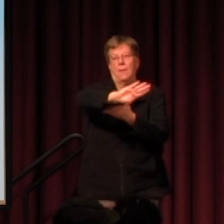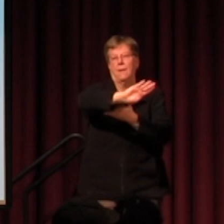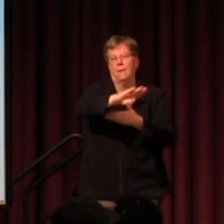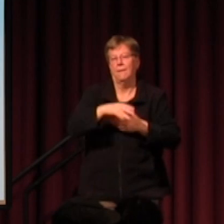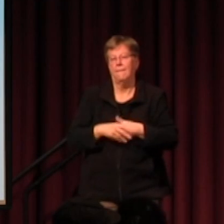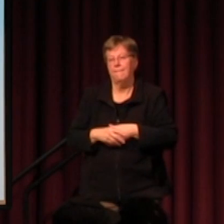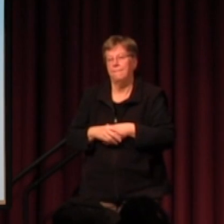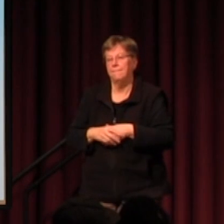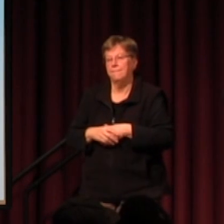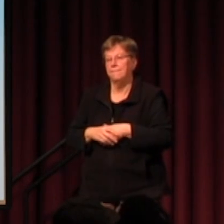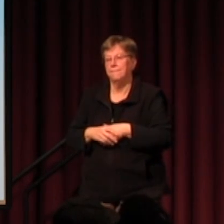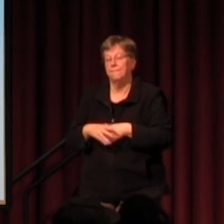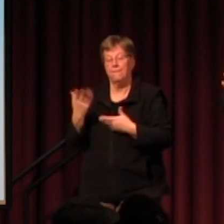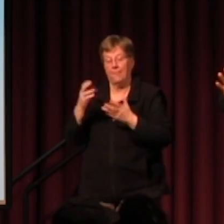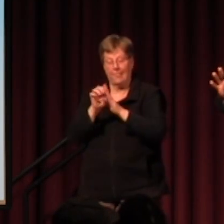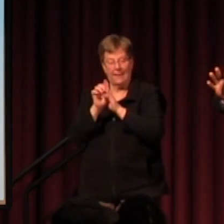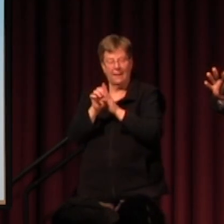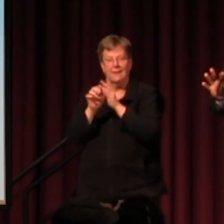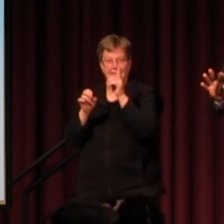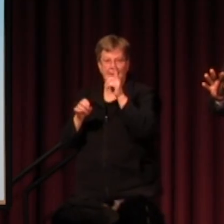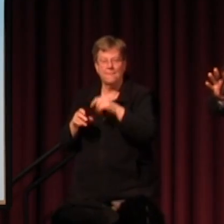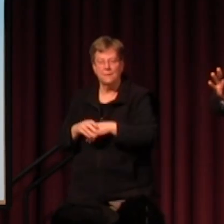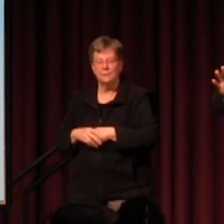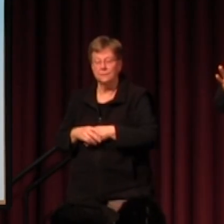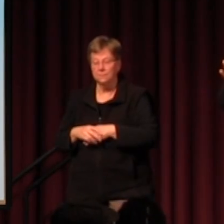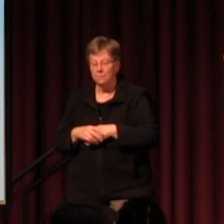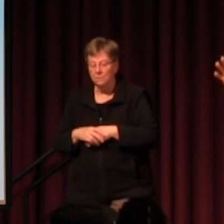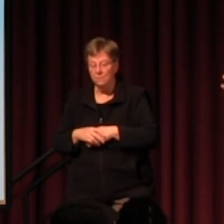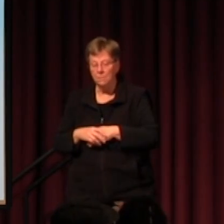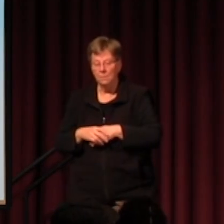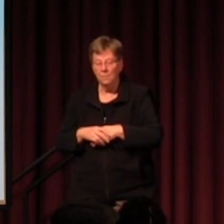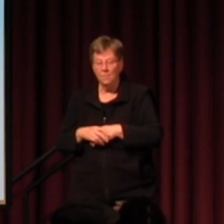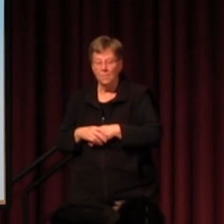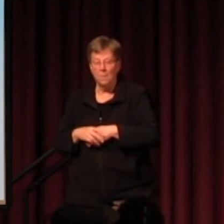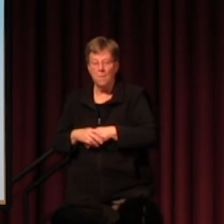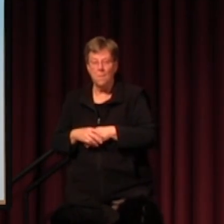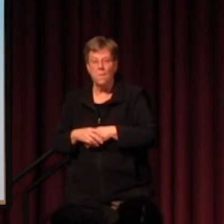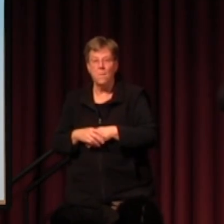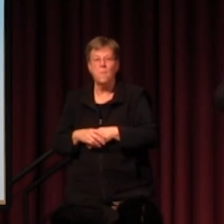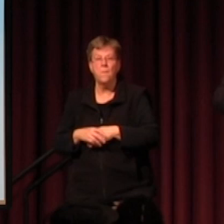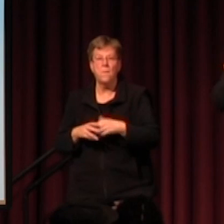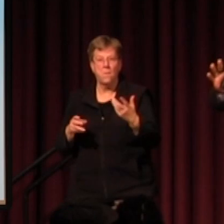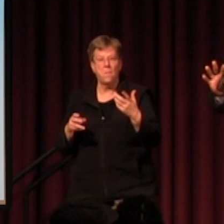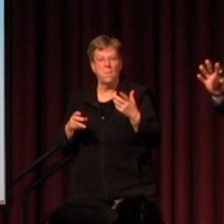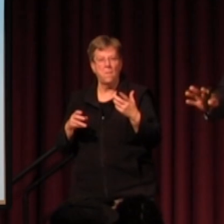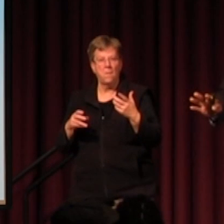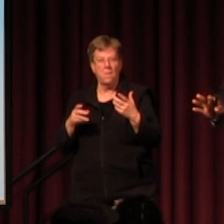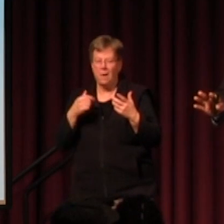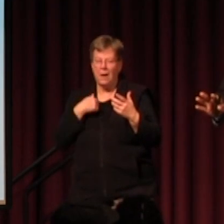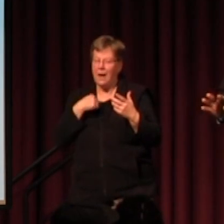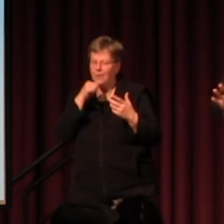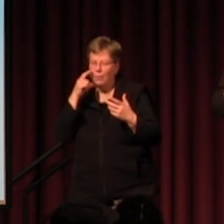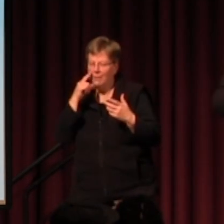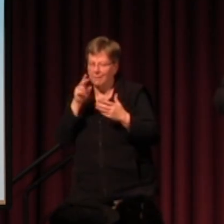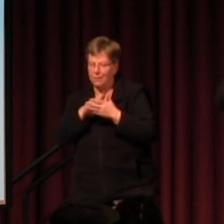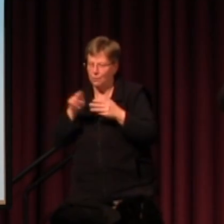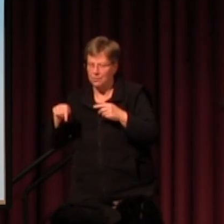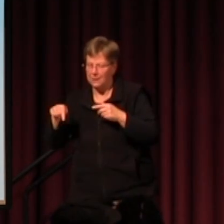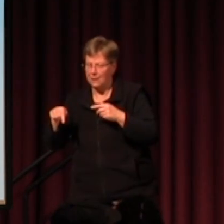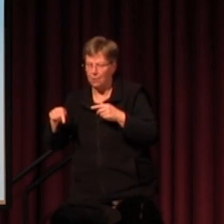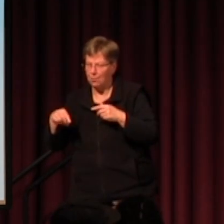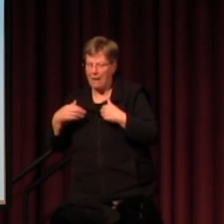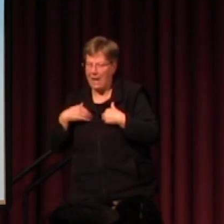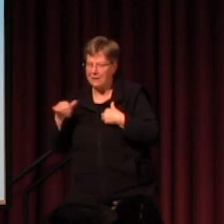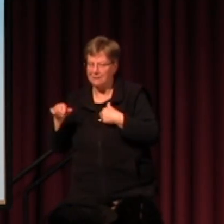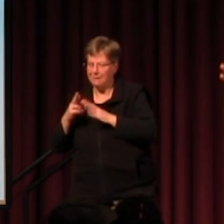The example that I tend to give, we're in a lovely university here. I know, I'm pretty sure you don't have this rule. Hopefully I'm not offending